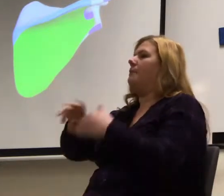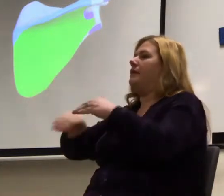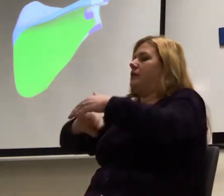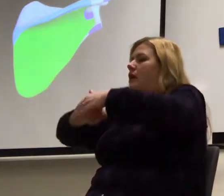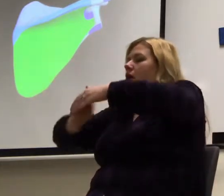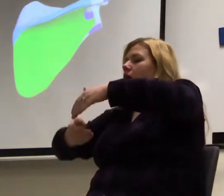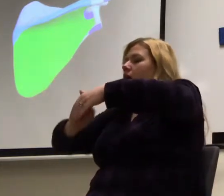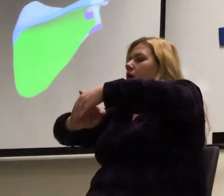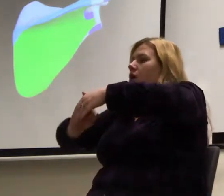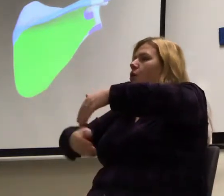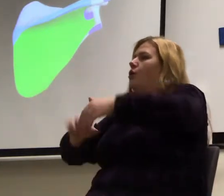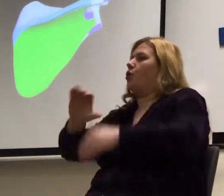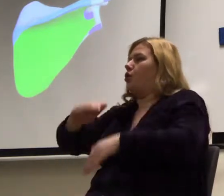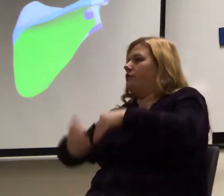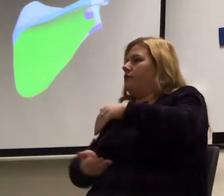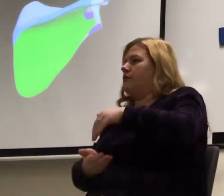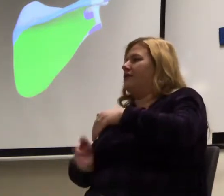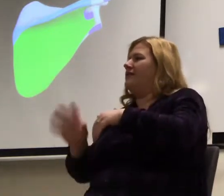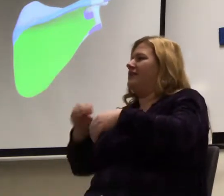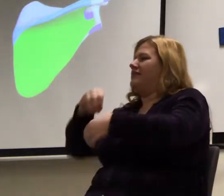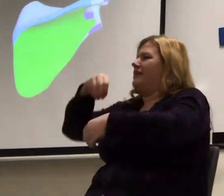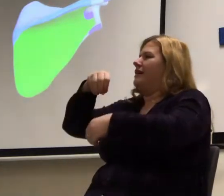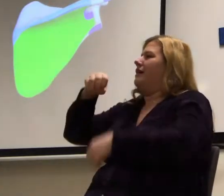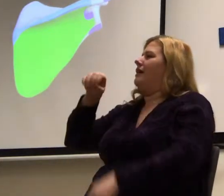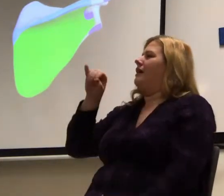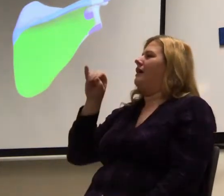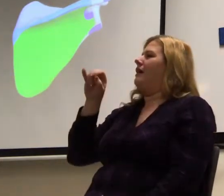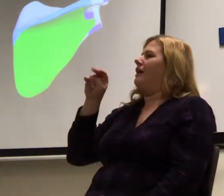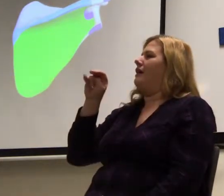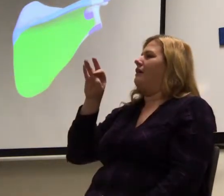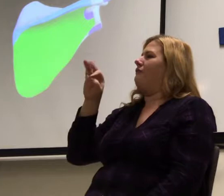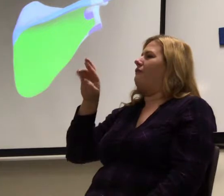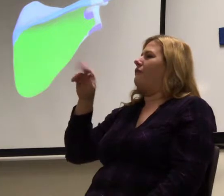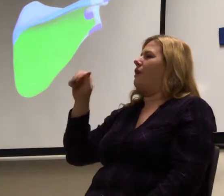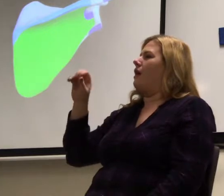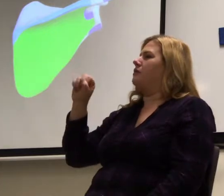fossa? Infraspinous fossa.